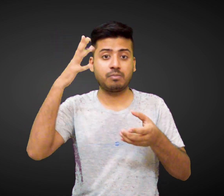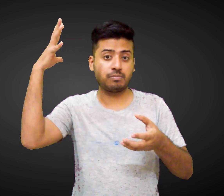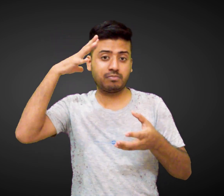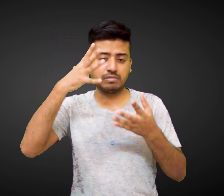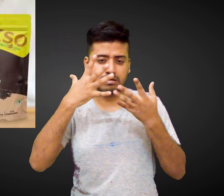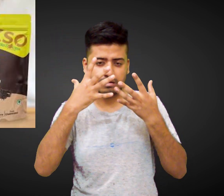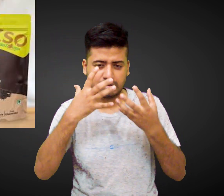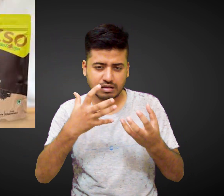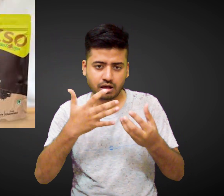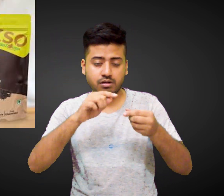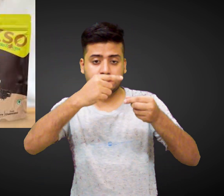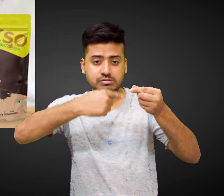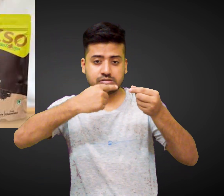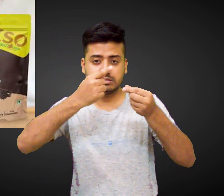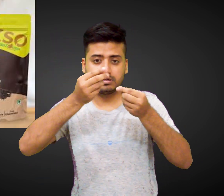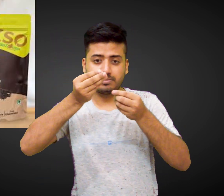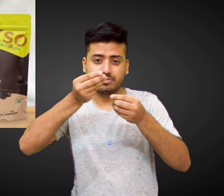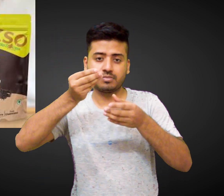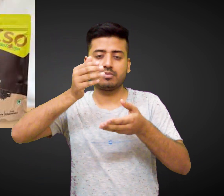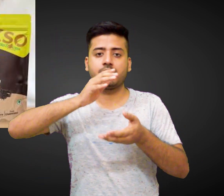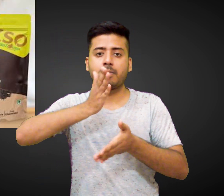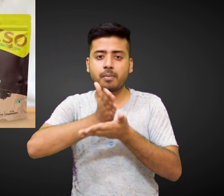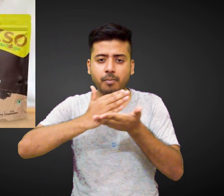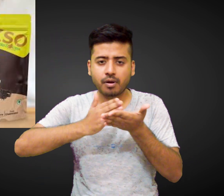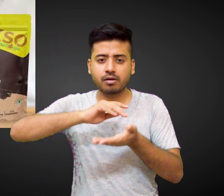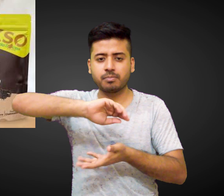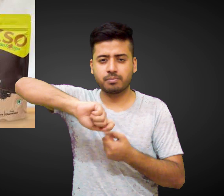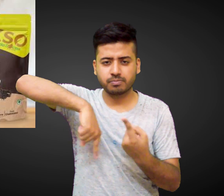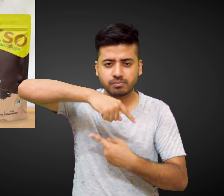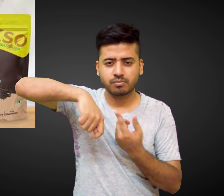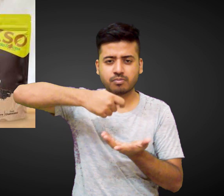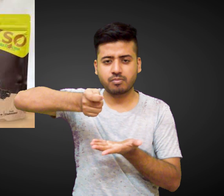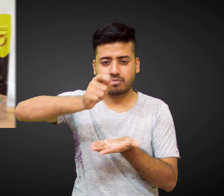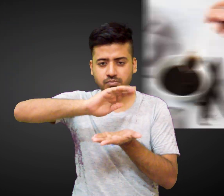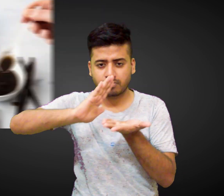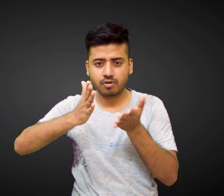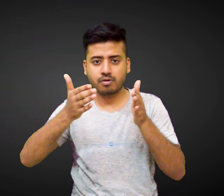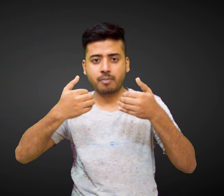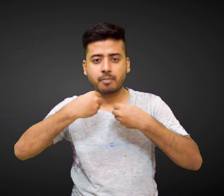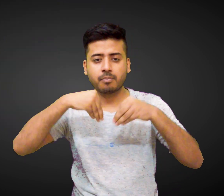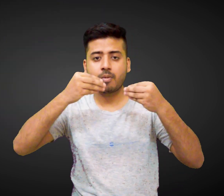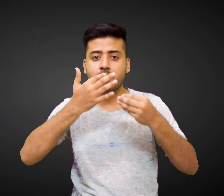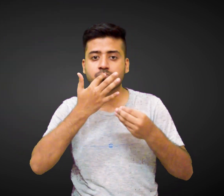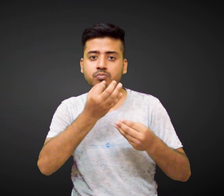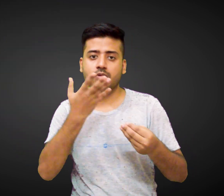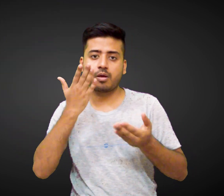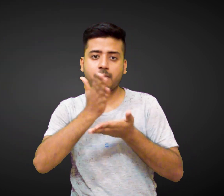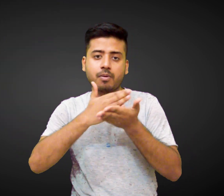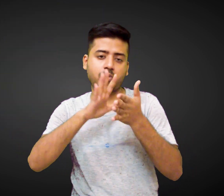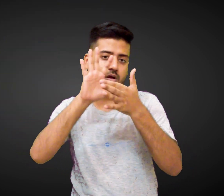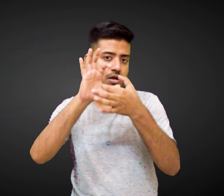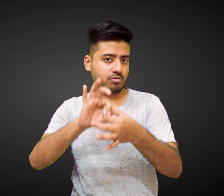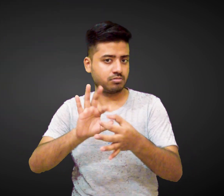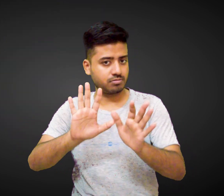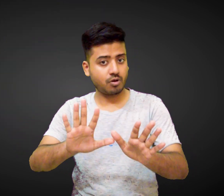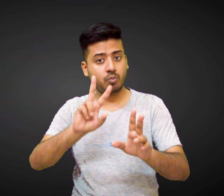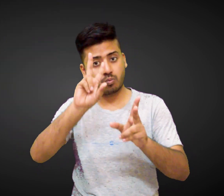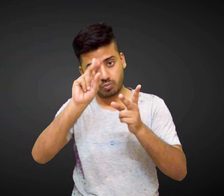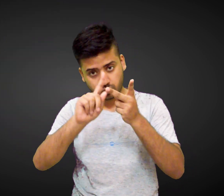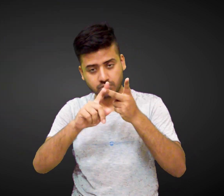Here is a more detailed look at how to use vanilla beans. 1. Vanilla extract. Split the vanilla bean lengthwise and scrape out the